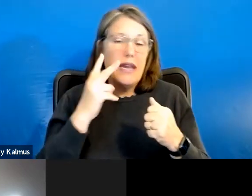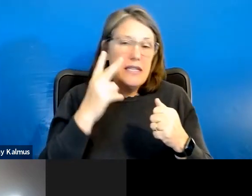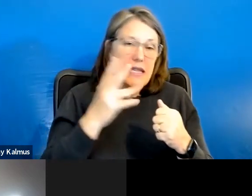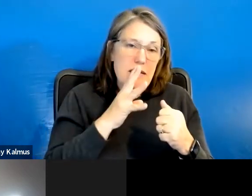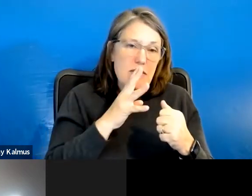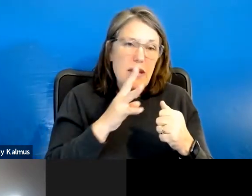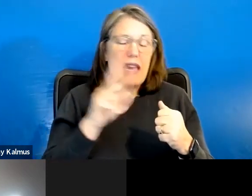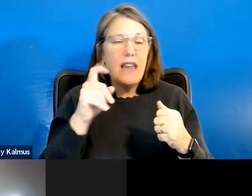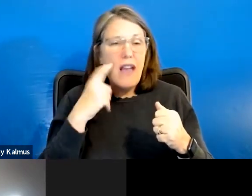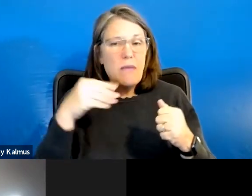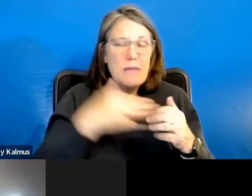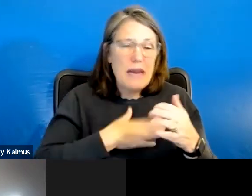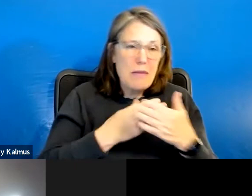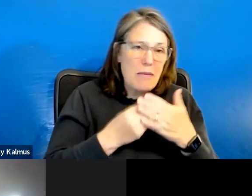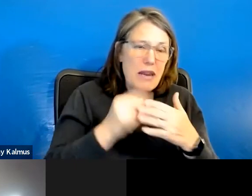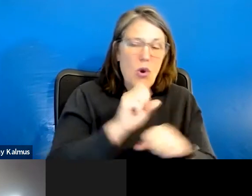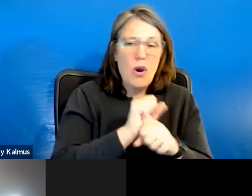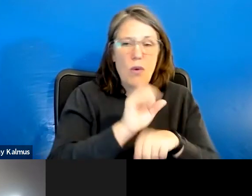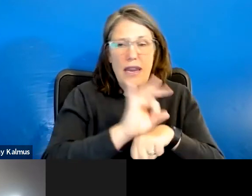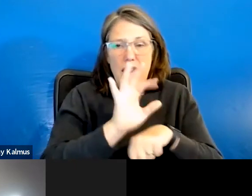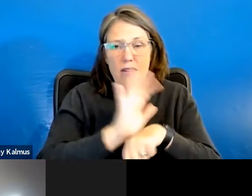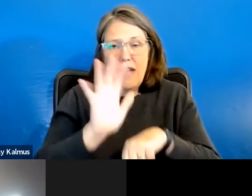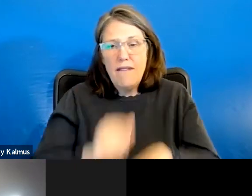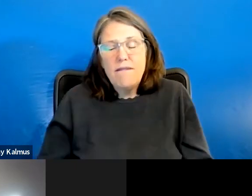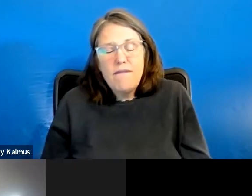money, government, or working 9 to 5.